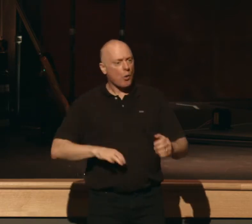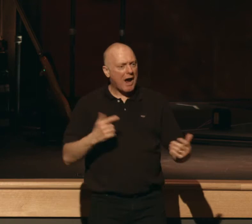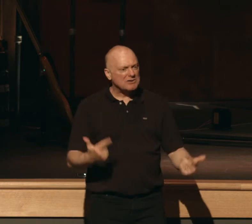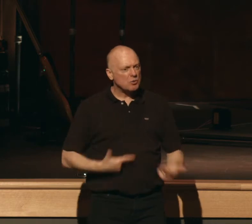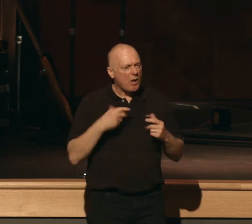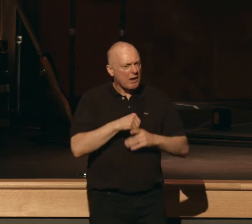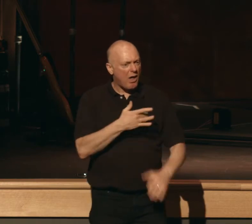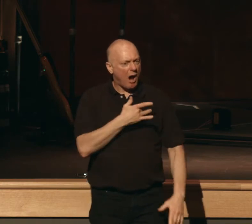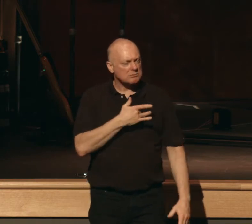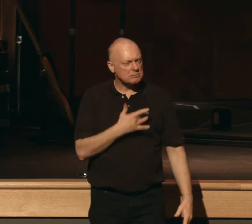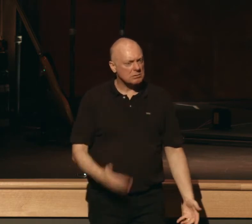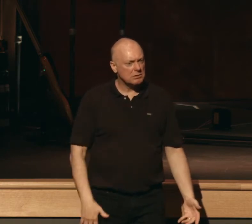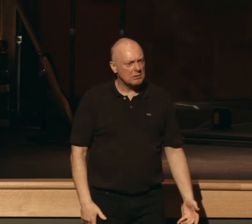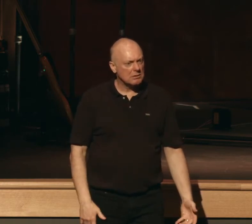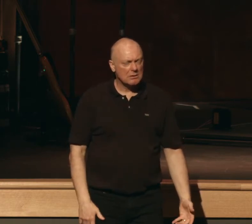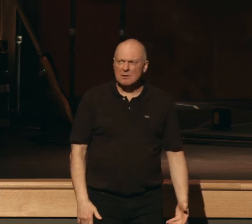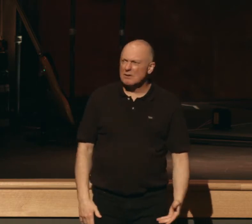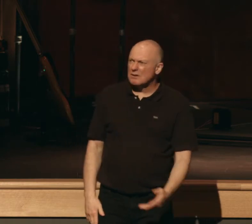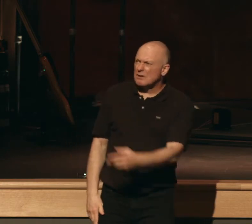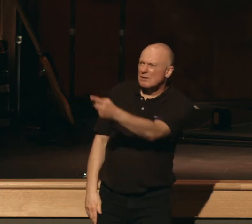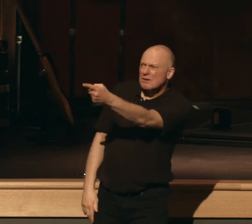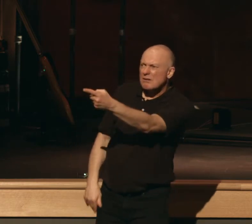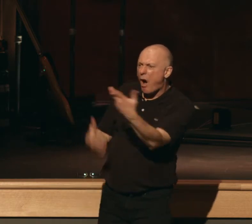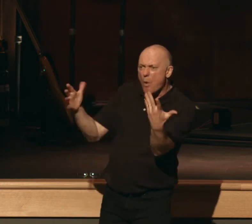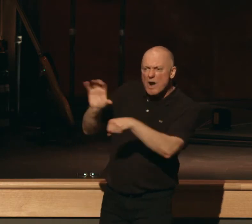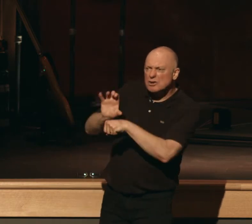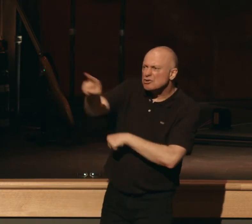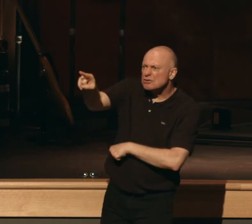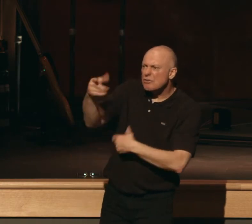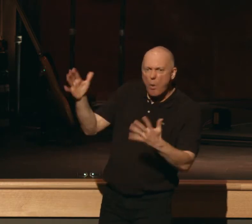hearts? I mean, isn't he praying for the church?